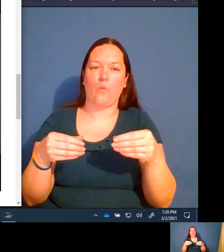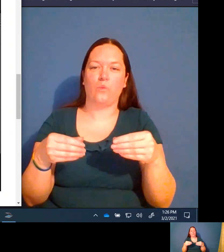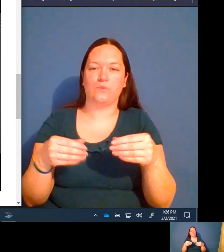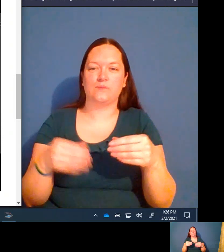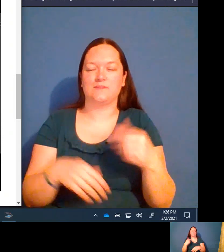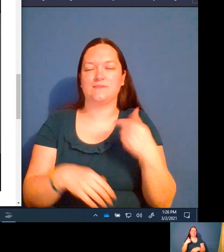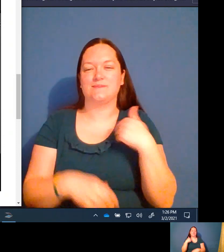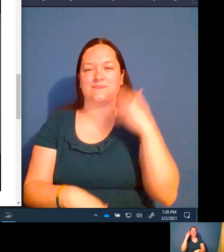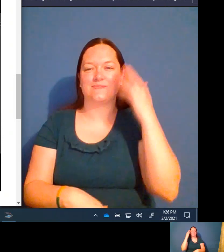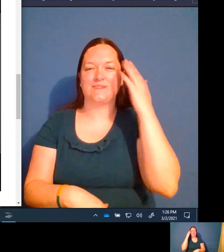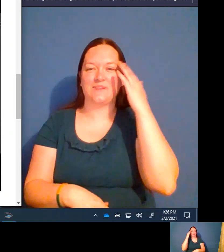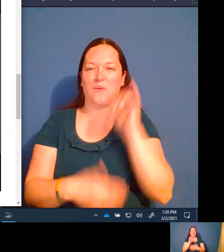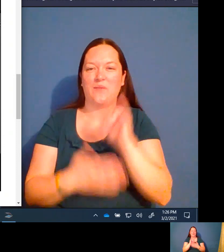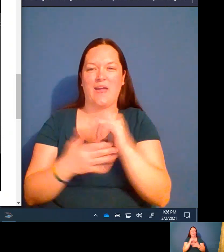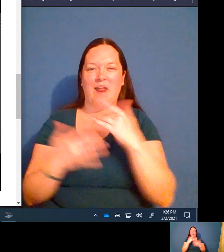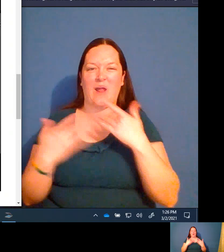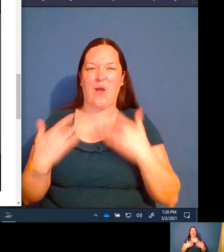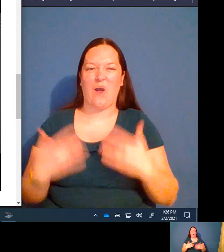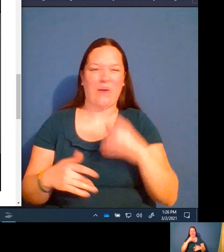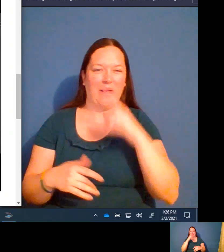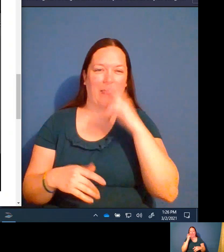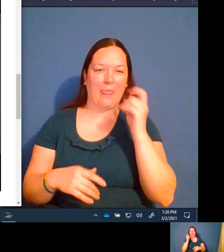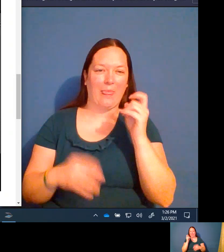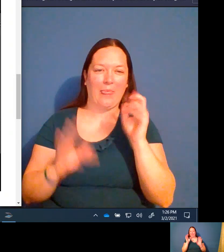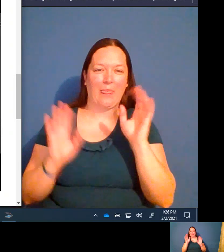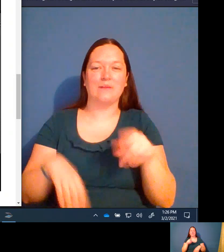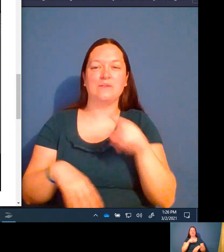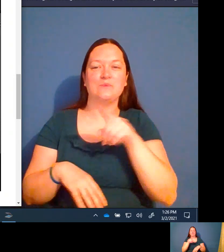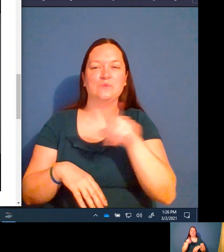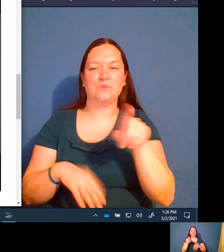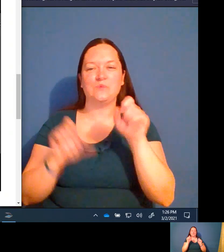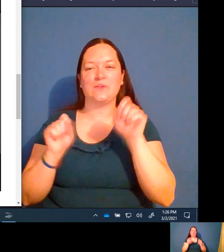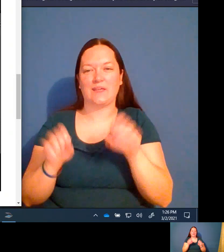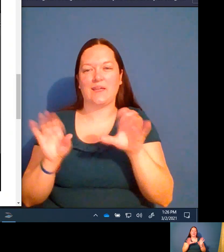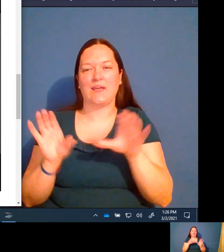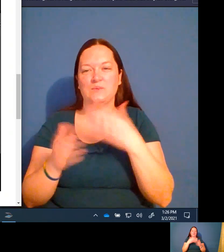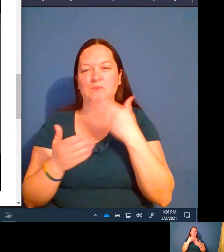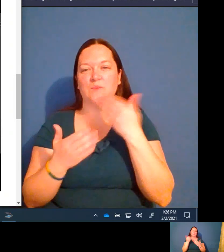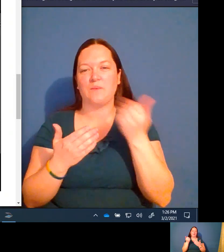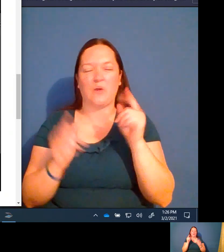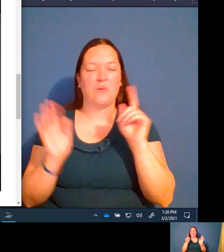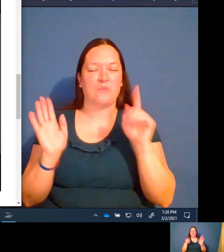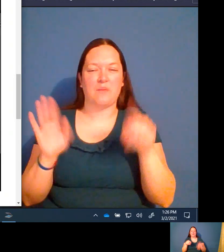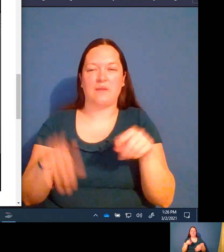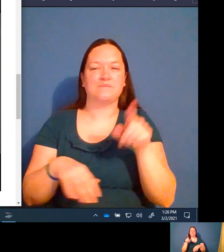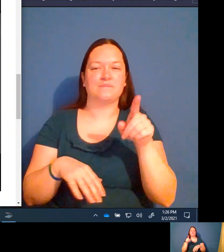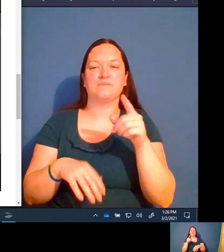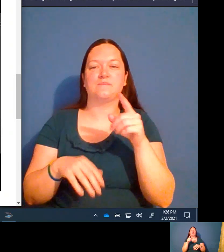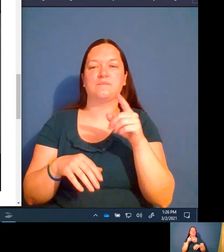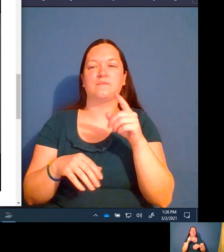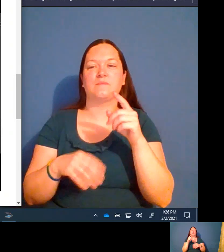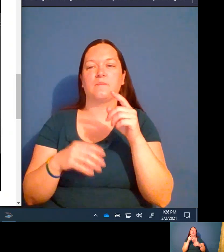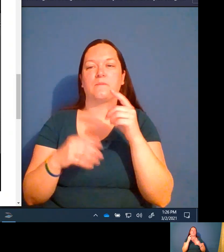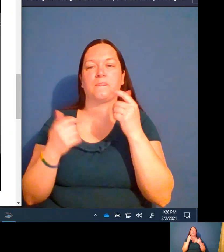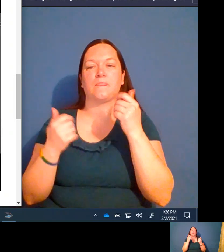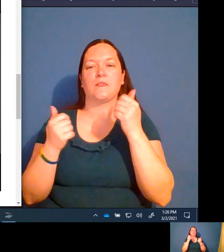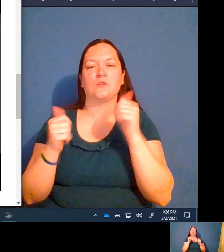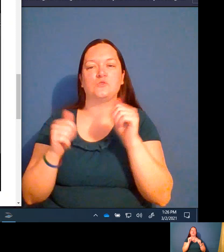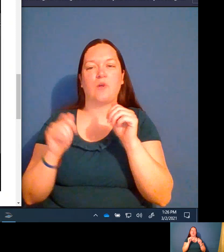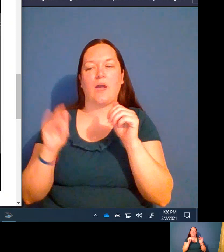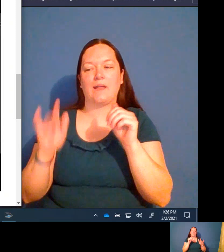now I understand it's a pretty janky heart. Okay, you guys can do a lot better. Again, the key is holding down the Shift key, clicking